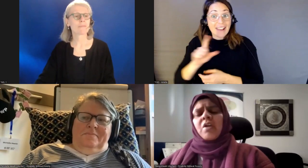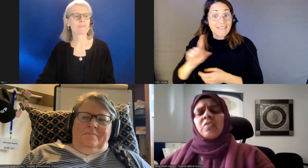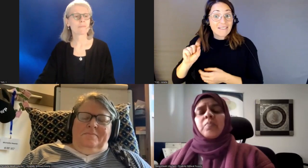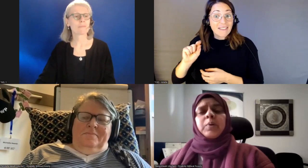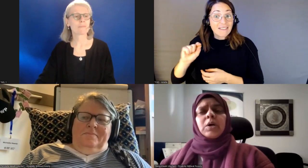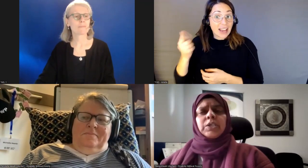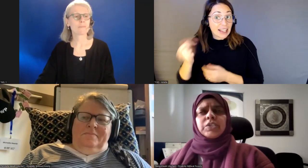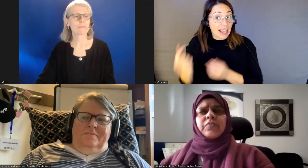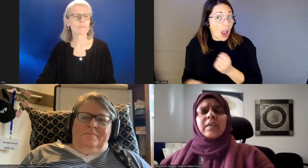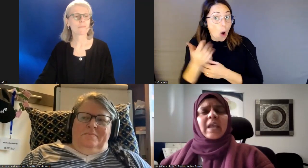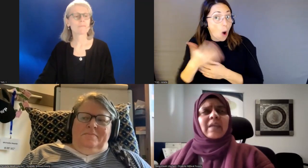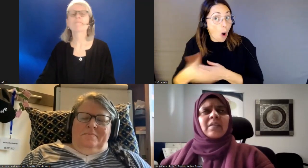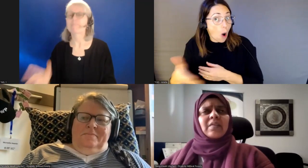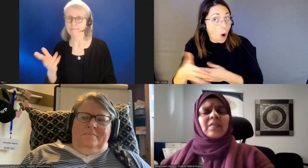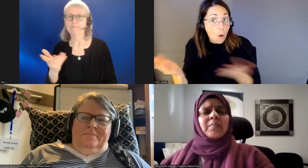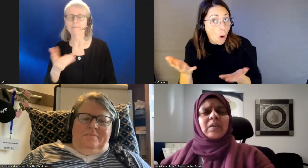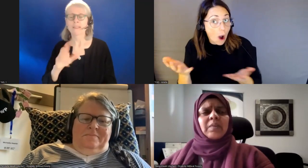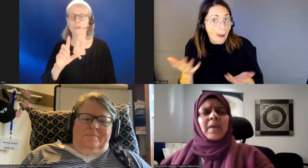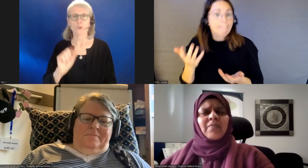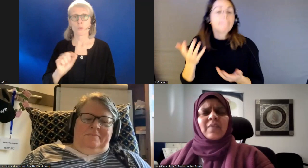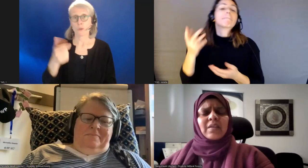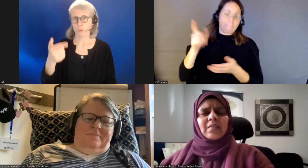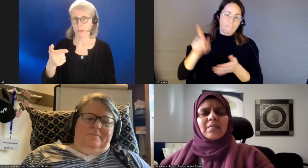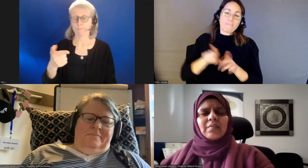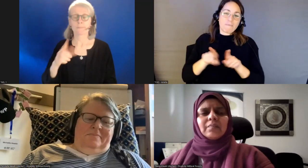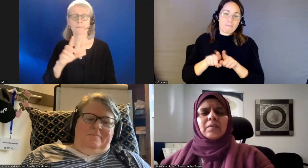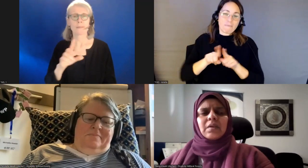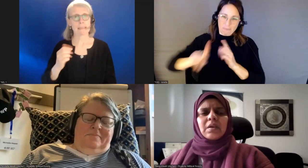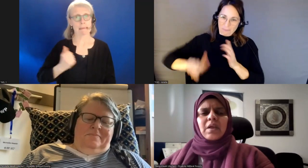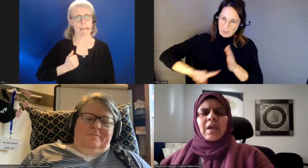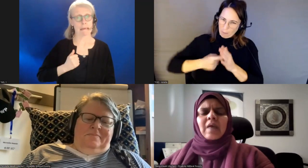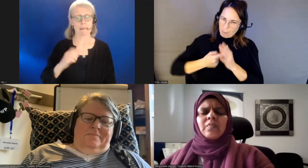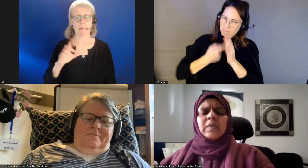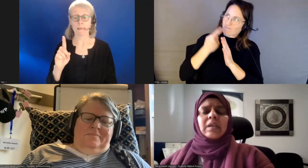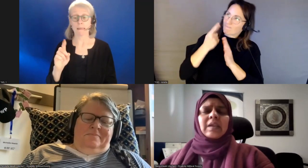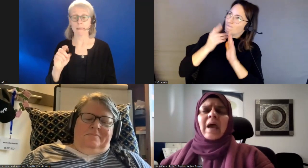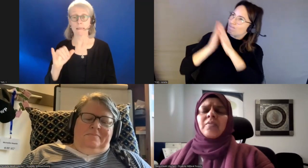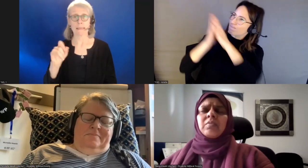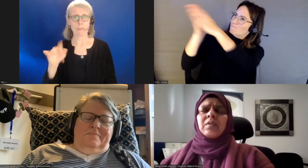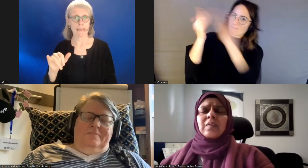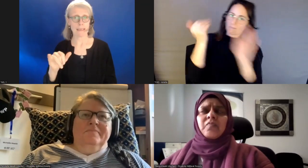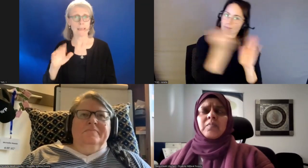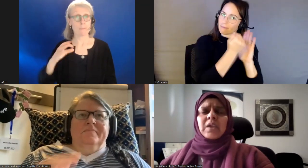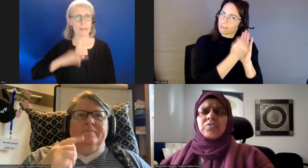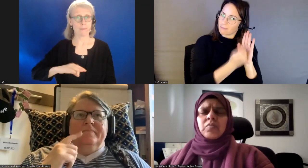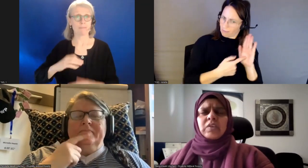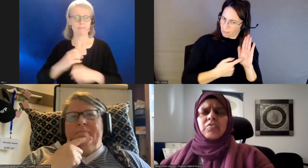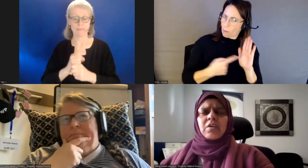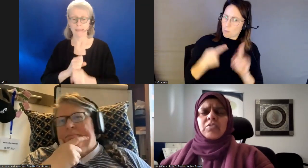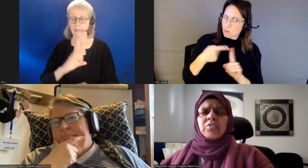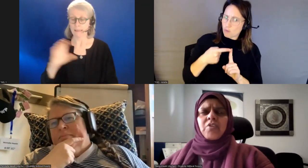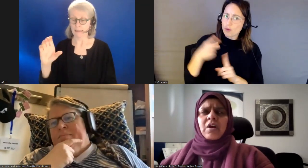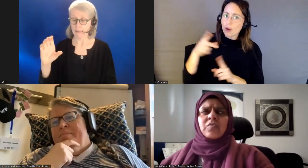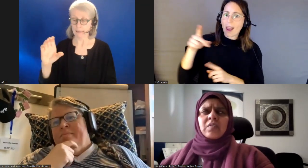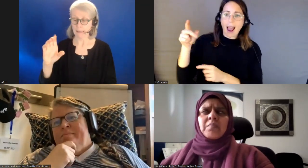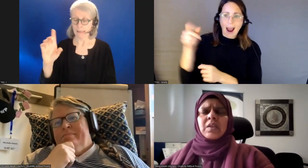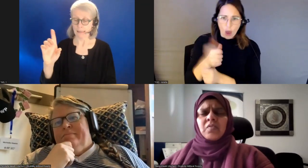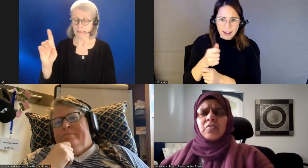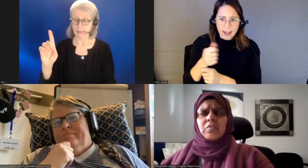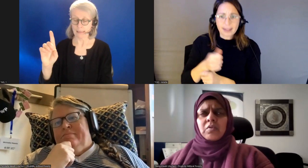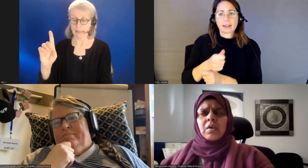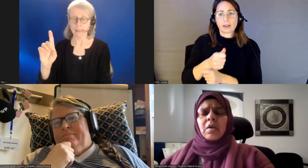So we started to push for the Canada Disability Benefit. As we gathered this information, we started to talk